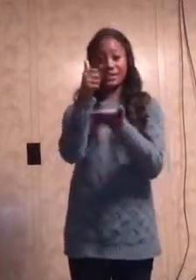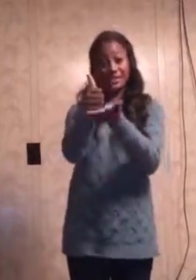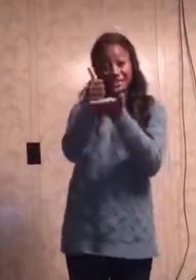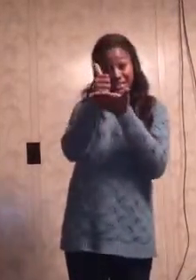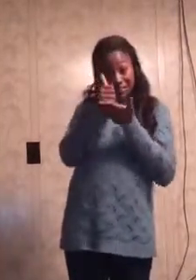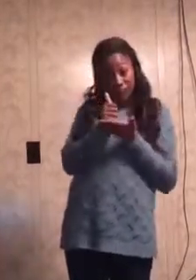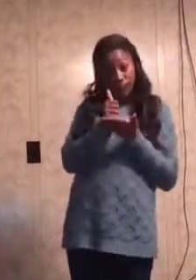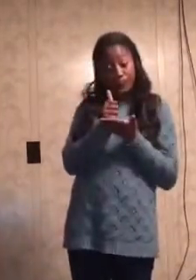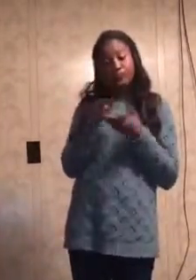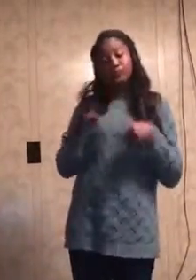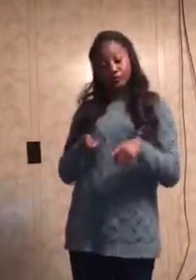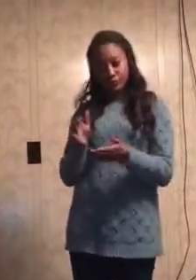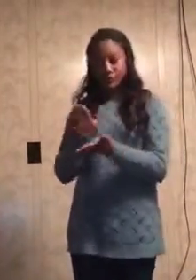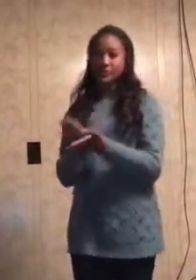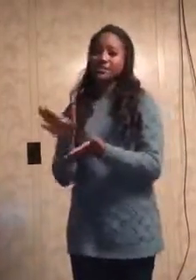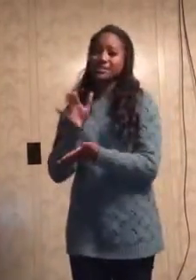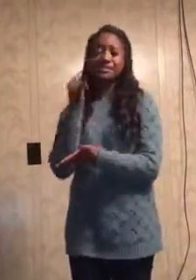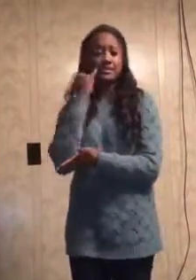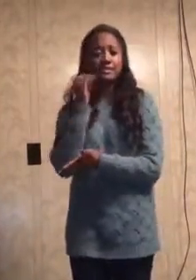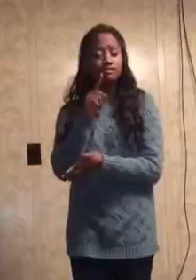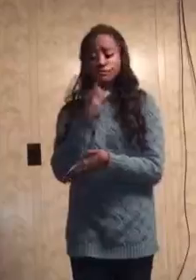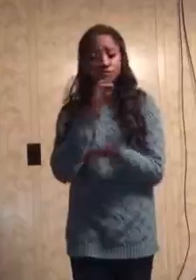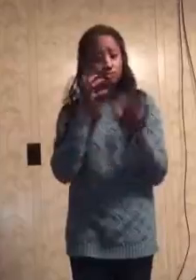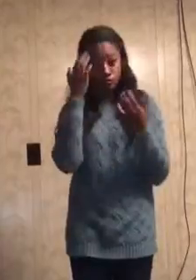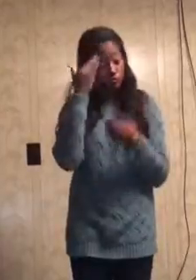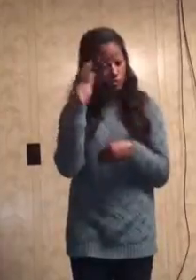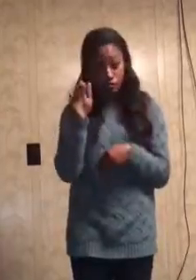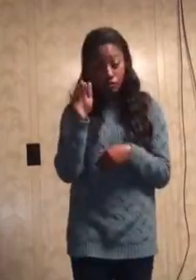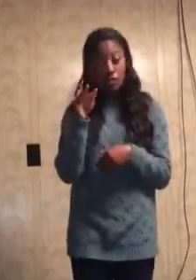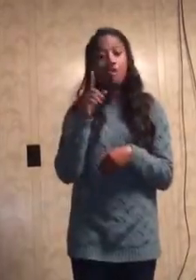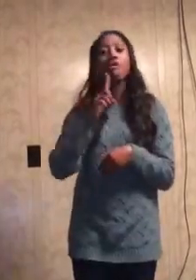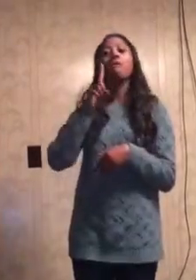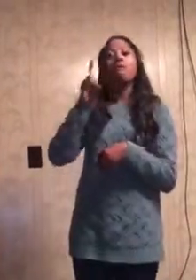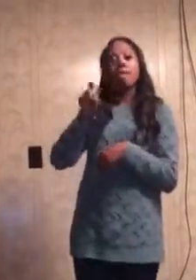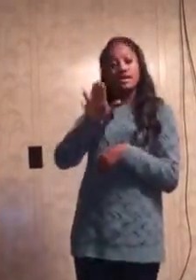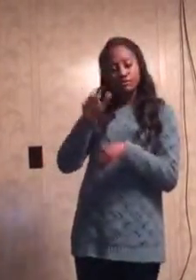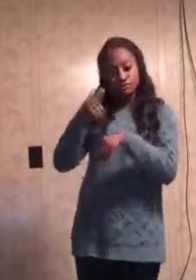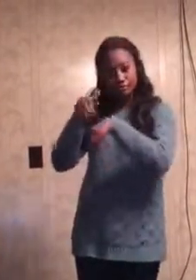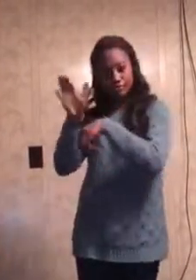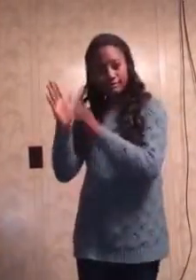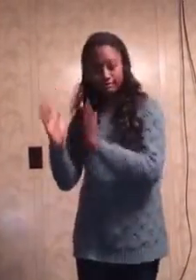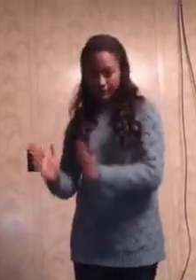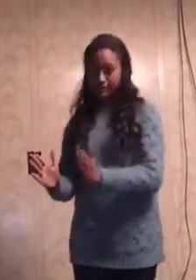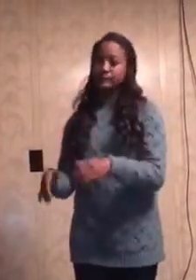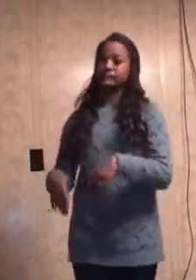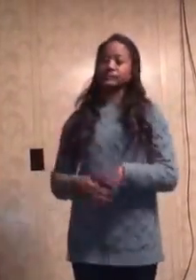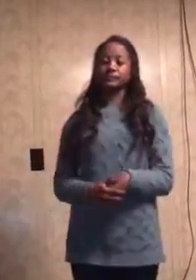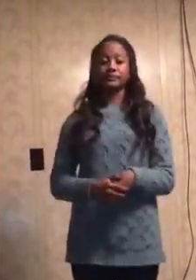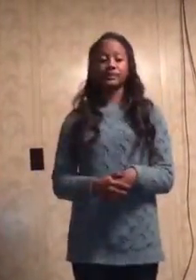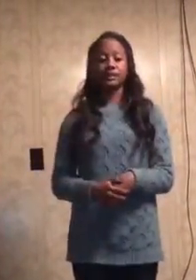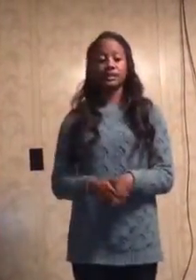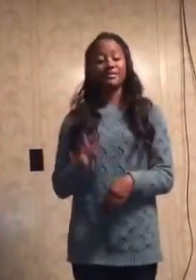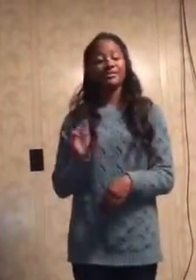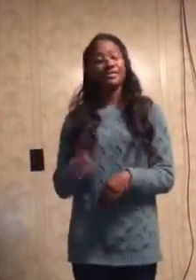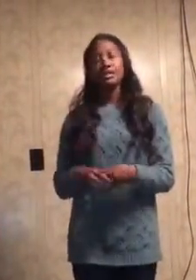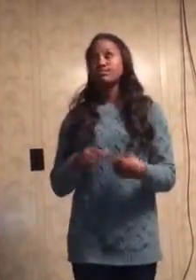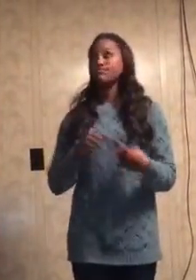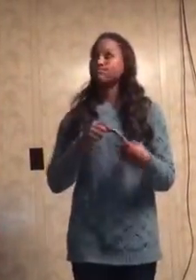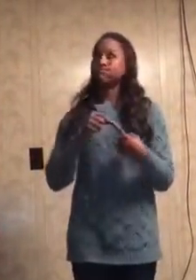your transition coordinator or your special ed teacher at high school, and they will help you out with getting that information done. That's very important because in higher ed, in